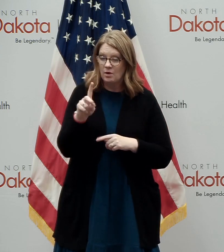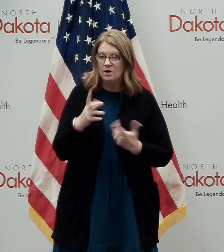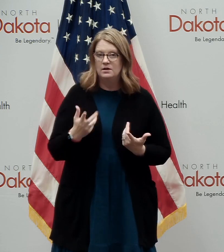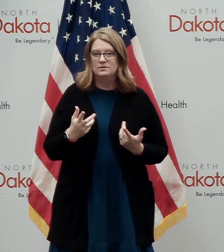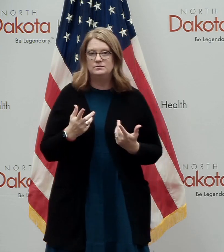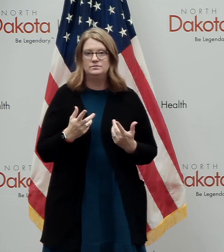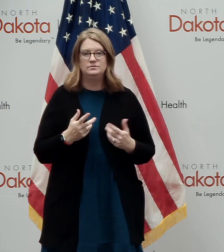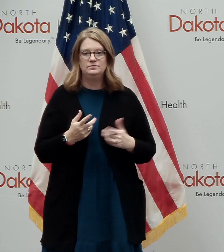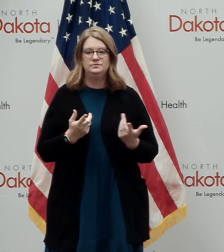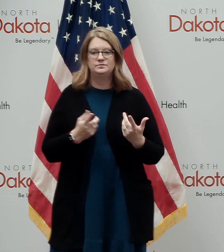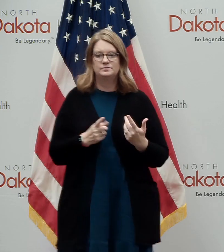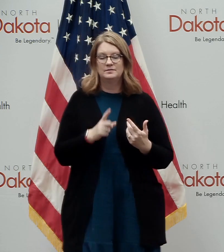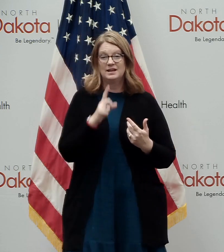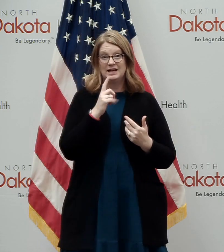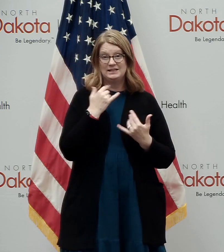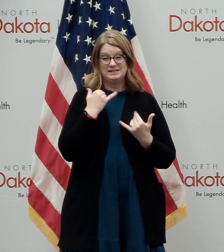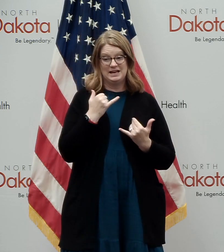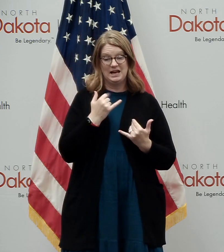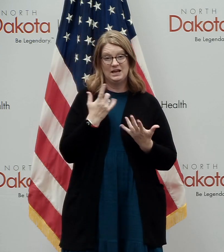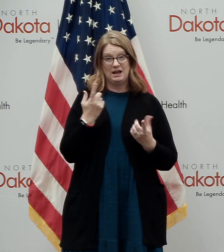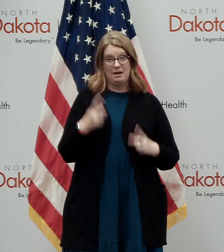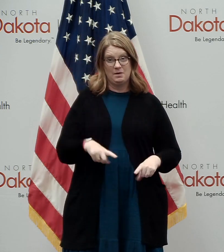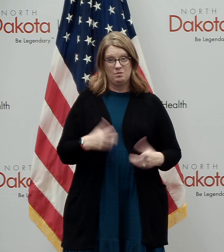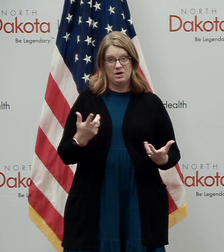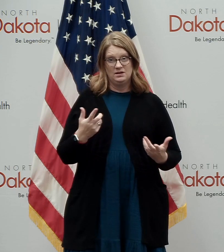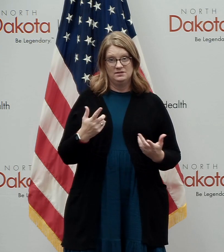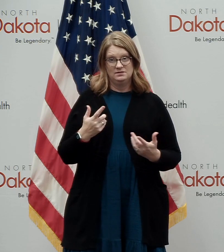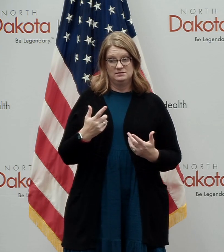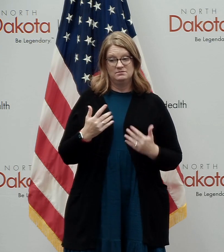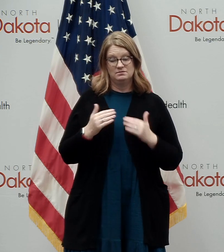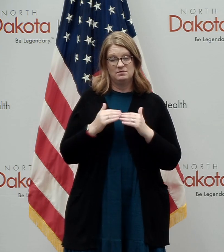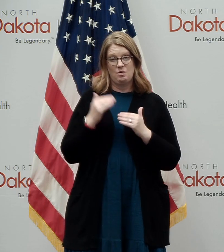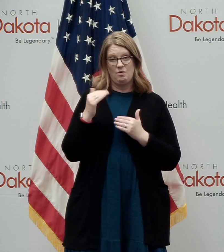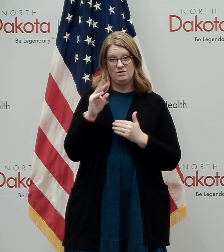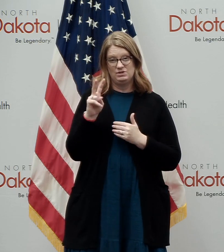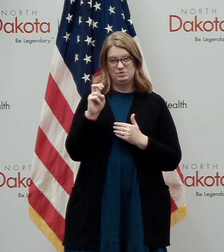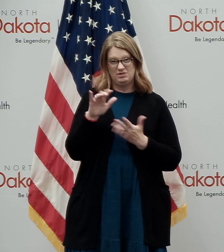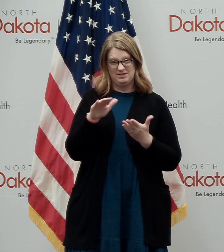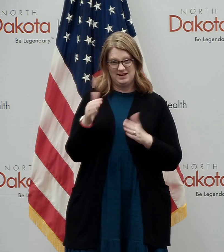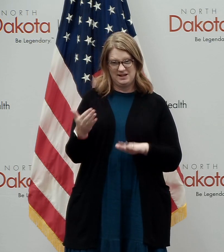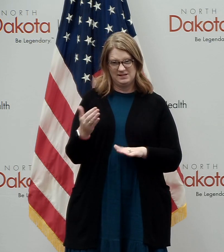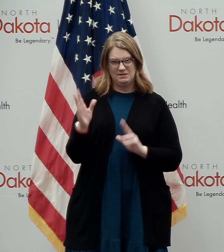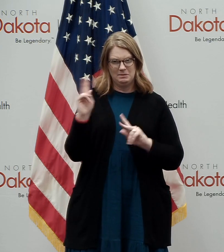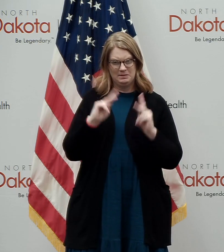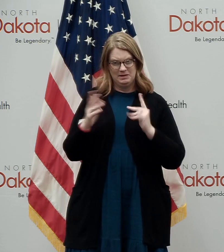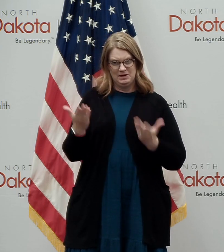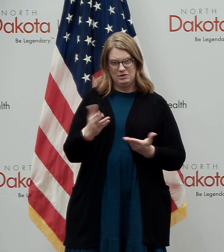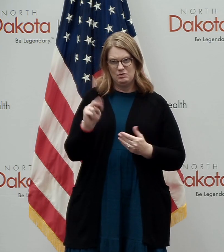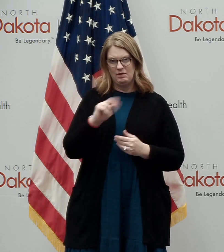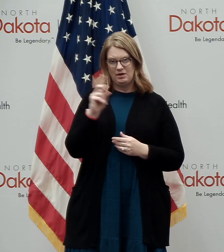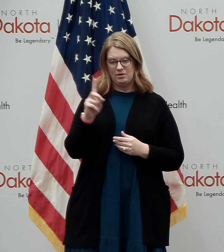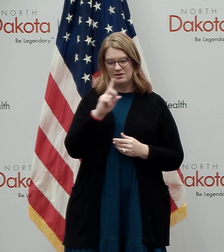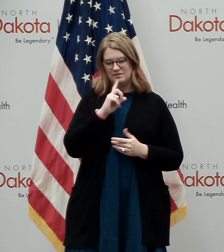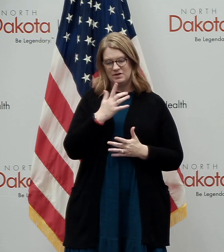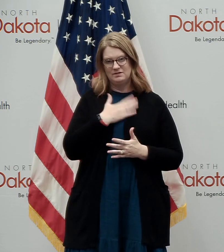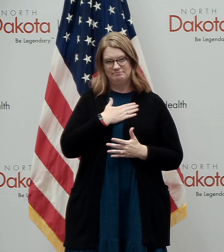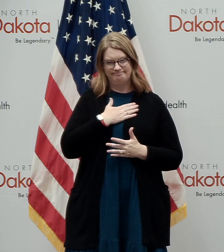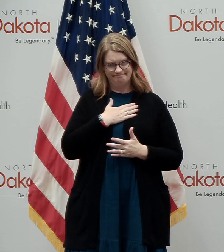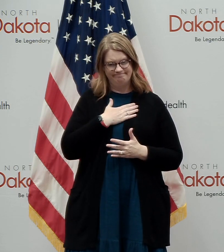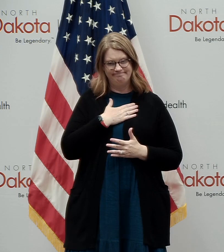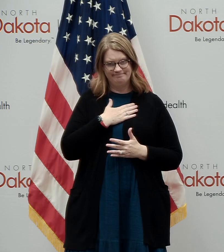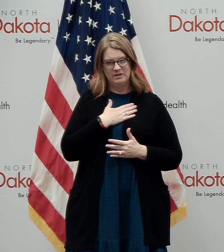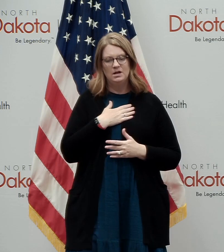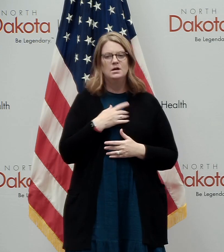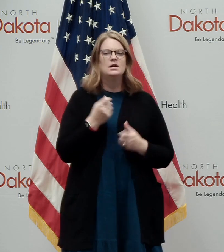a very somber milestone, which is the 200 deaths of North Dakotans. Too many of our